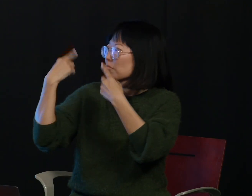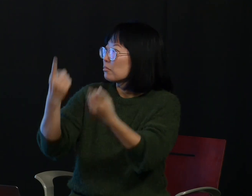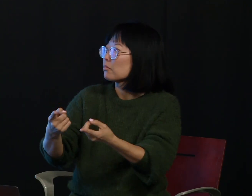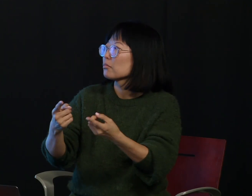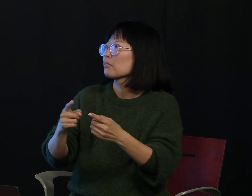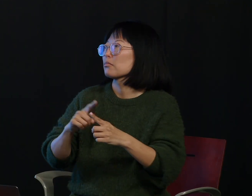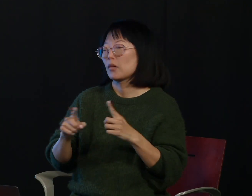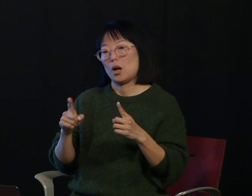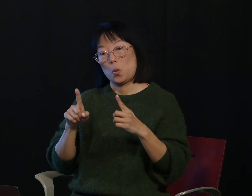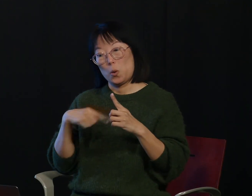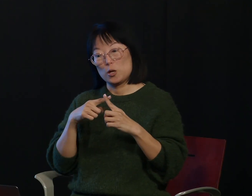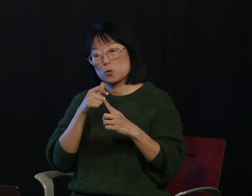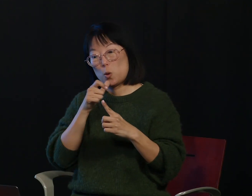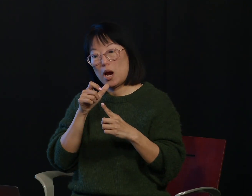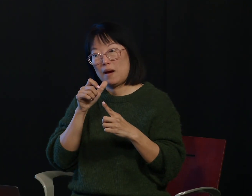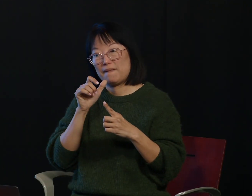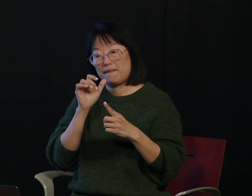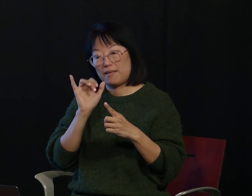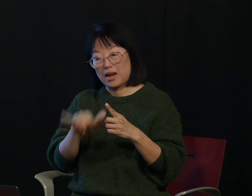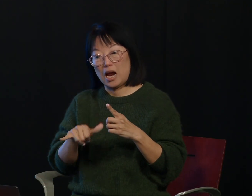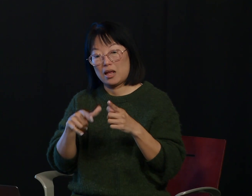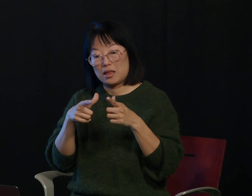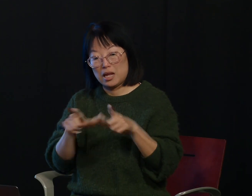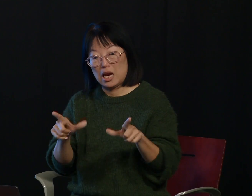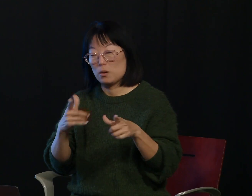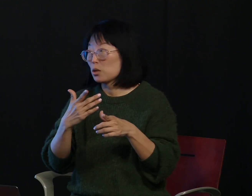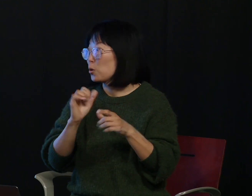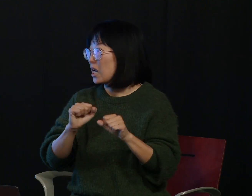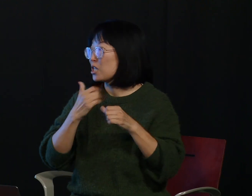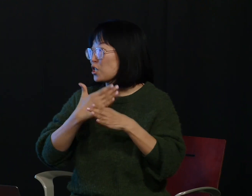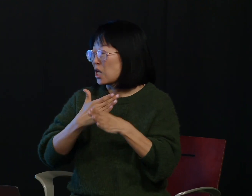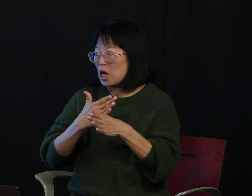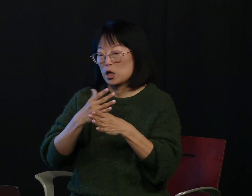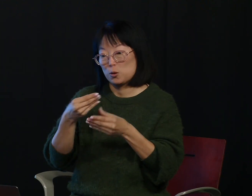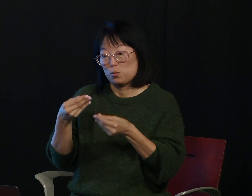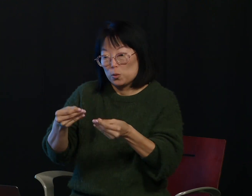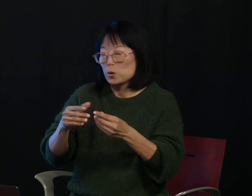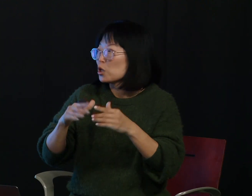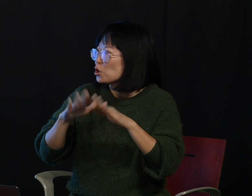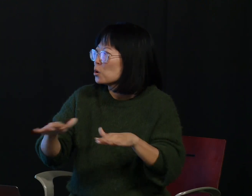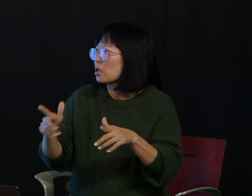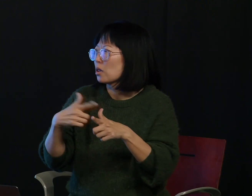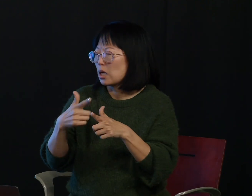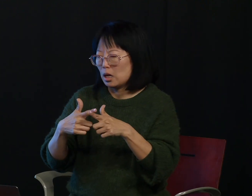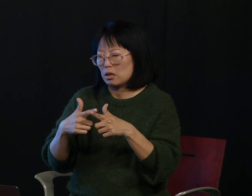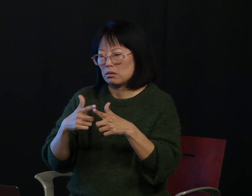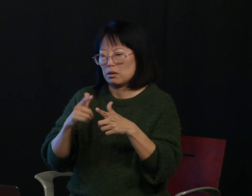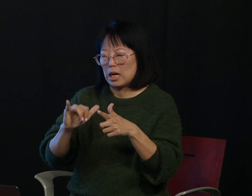child. But when you don't have language that you can share to pass on to your child,